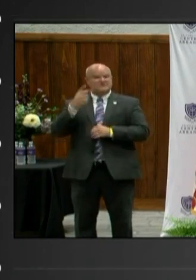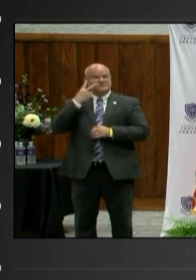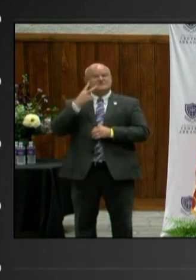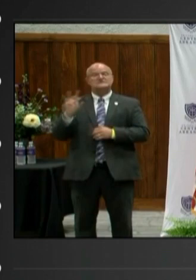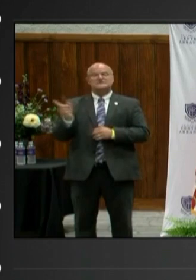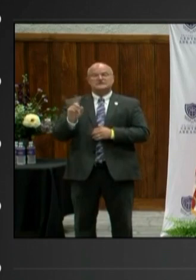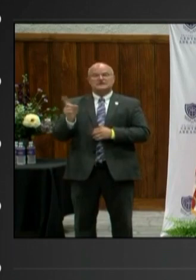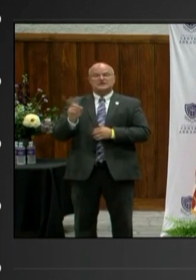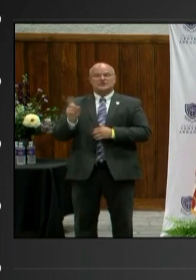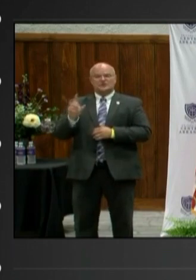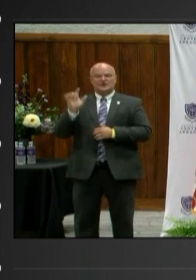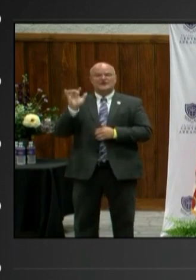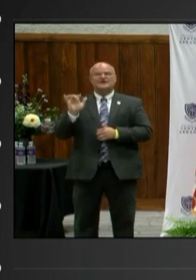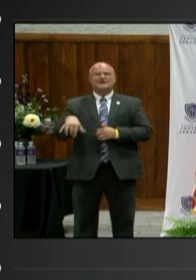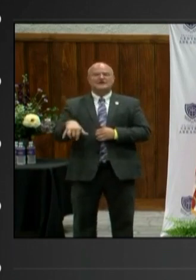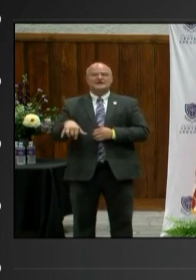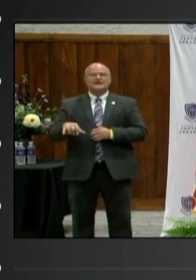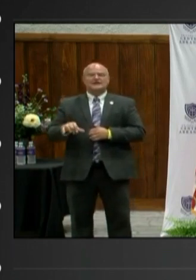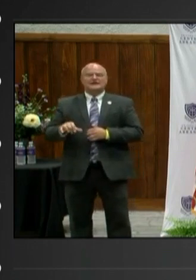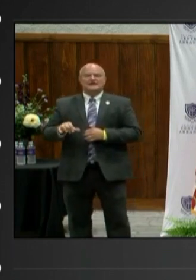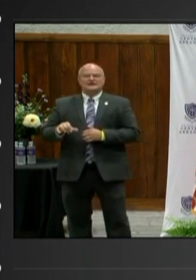where that's up